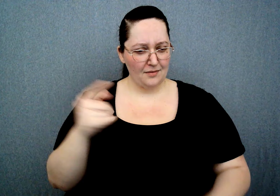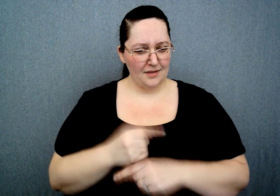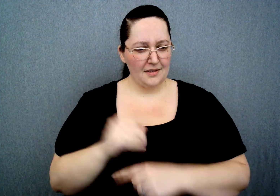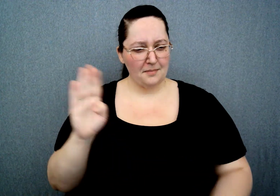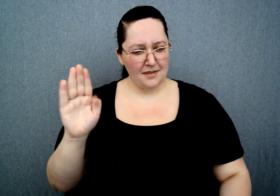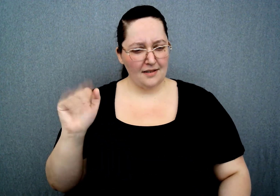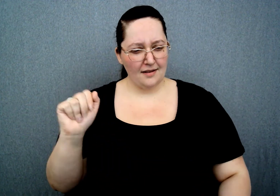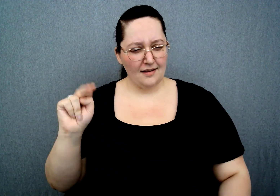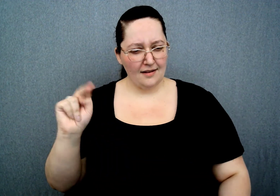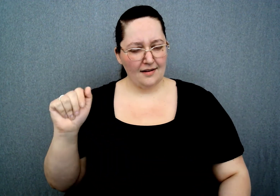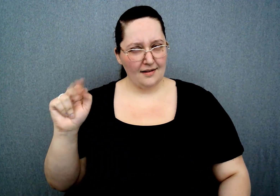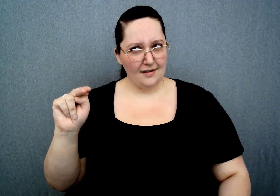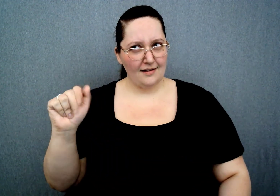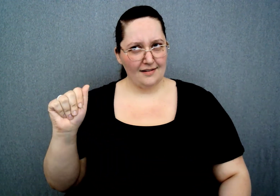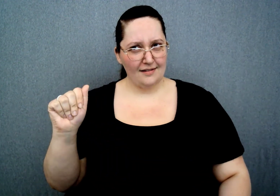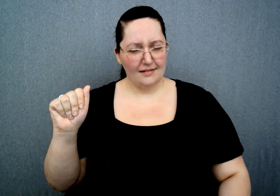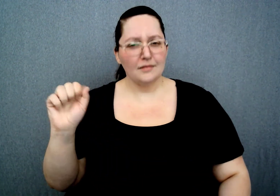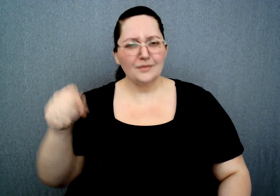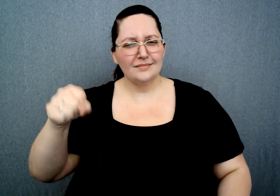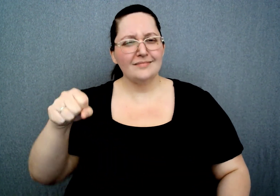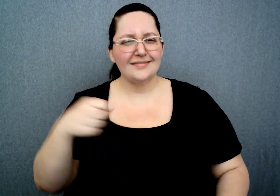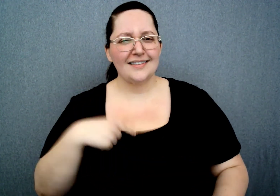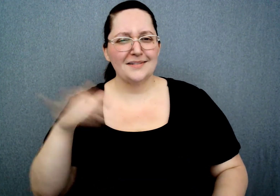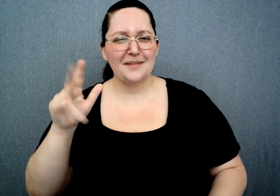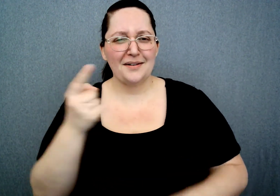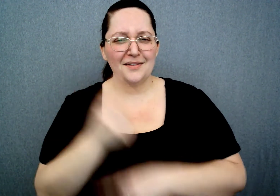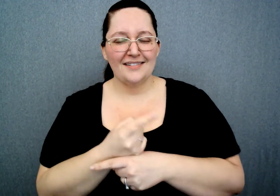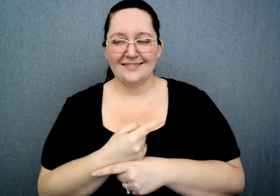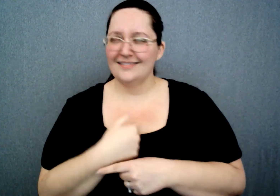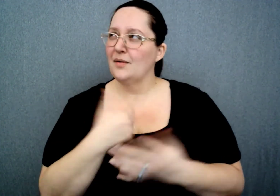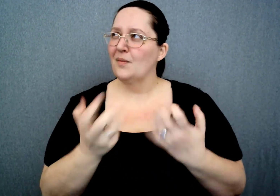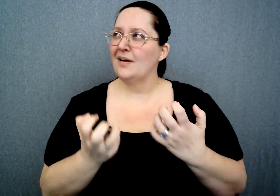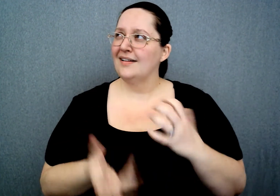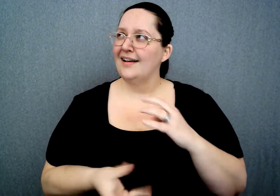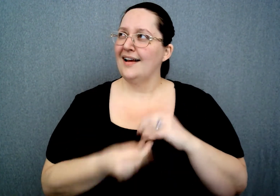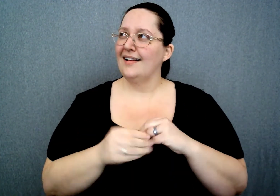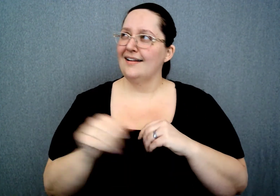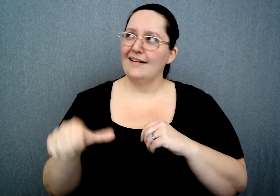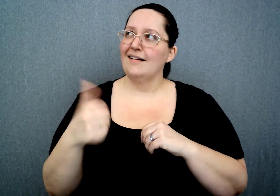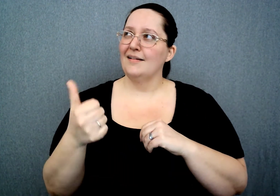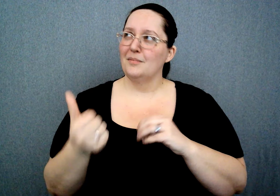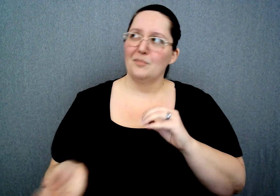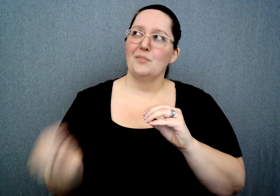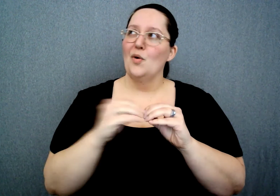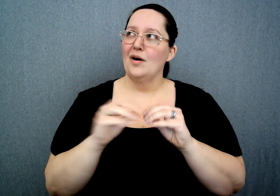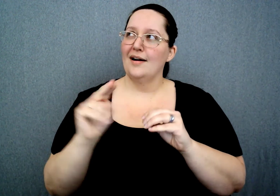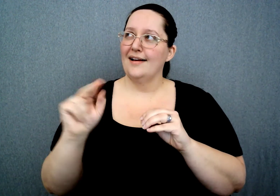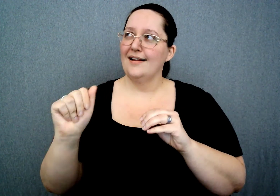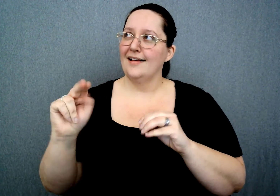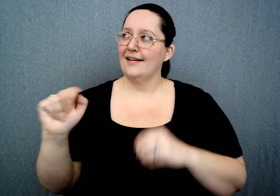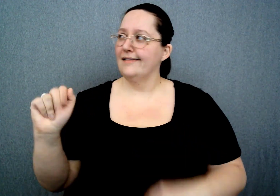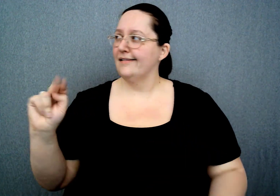B-A-N-A. Did I spell that right? B-A-N-A-N-A. Yeah, that's banana. I wanted to add an extra N and